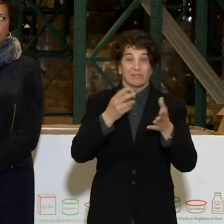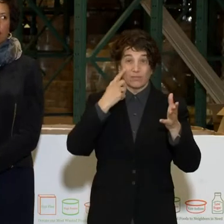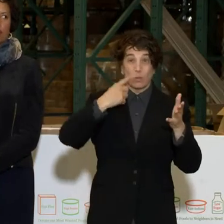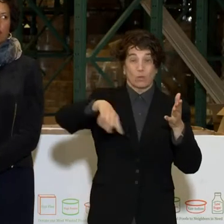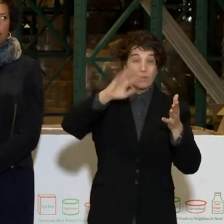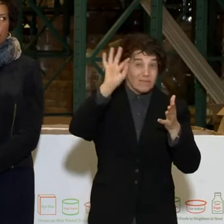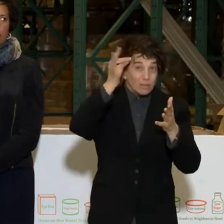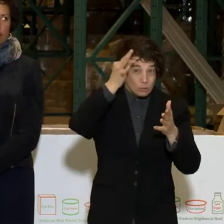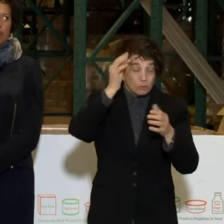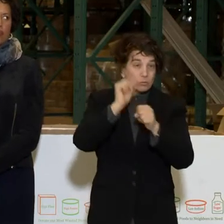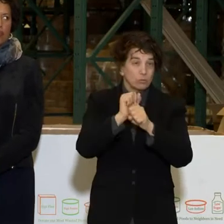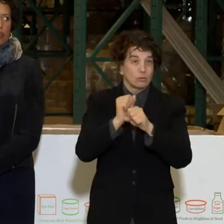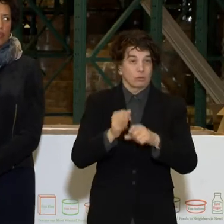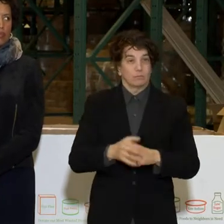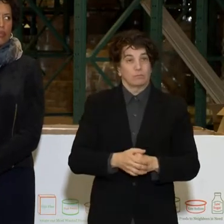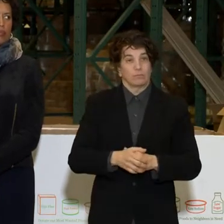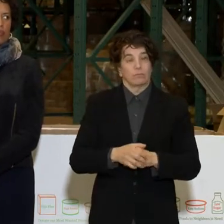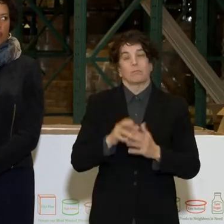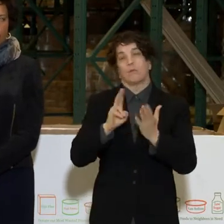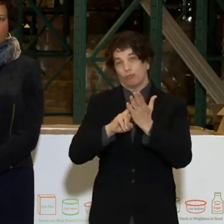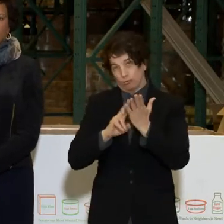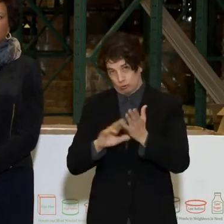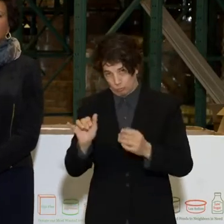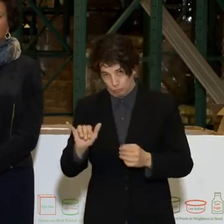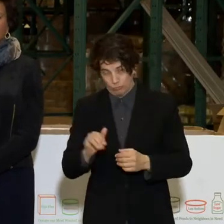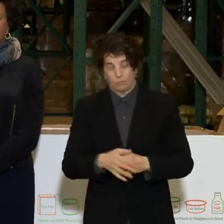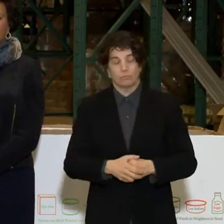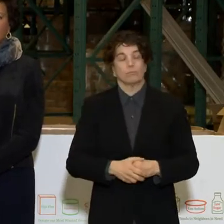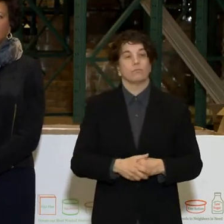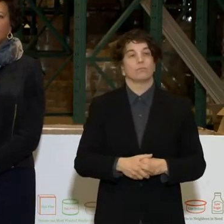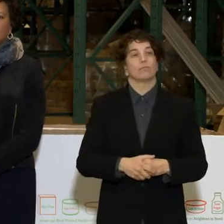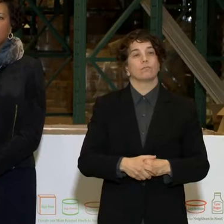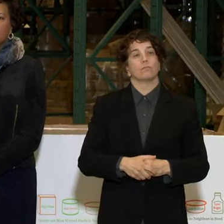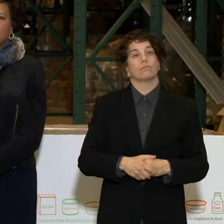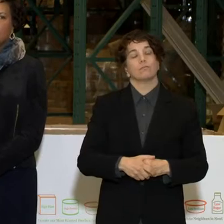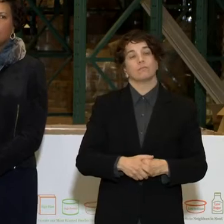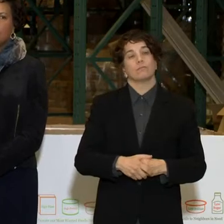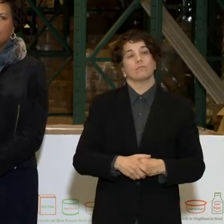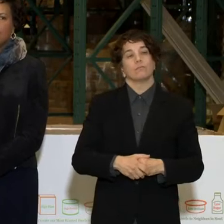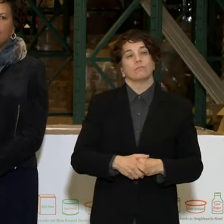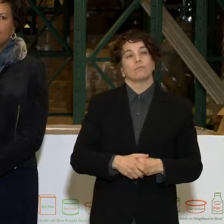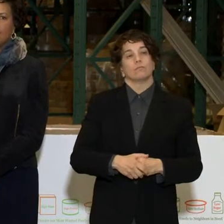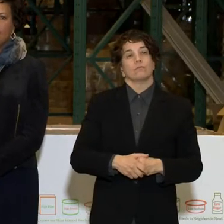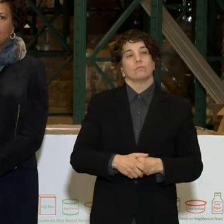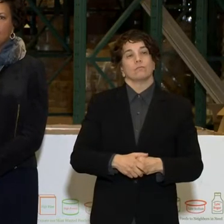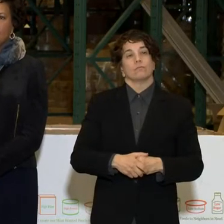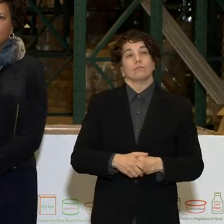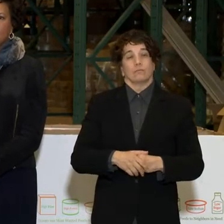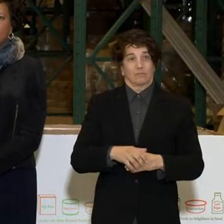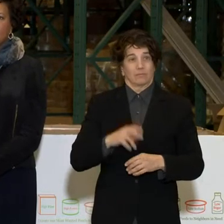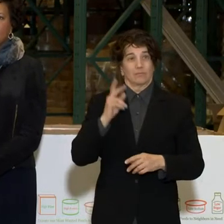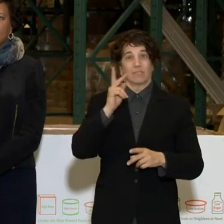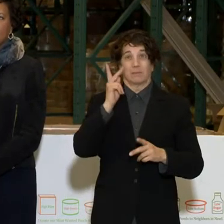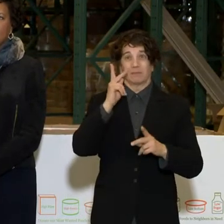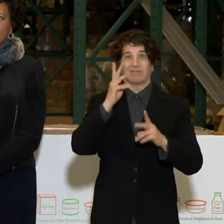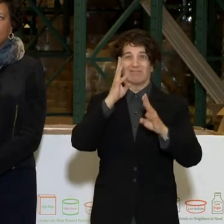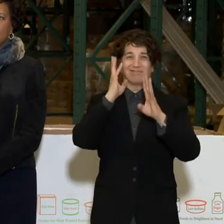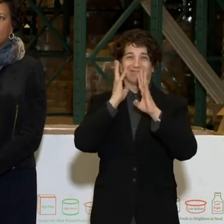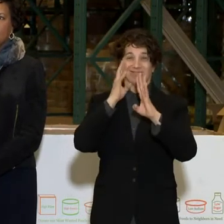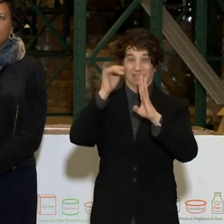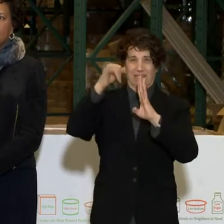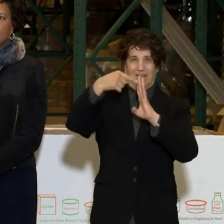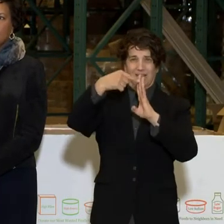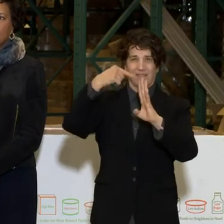bank to help our neighbors in need. They just cannot believe that they're the ones standing in line to receive that handout at this particular point in